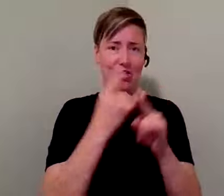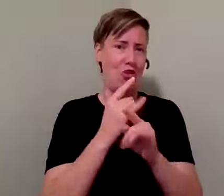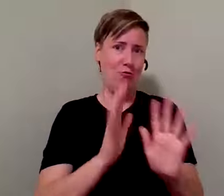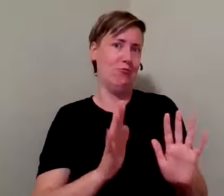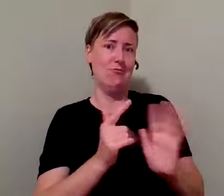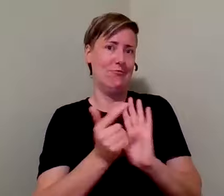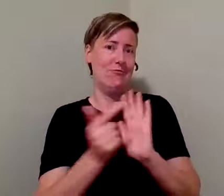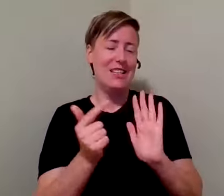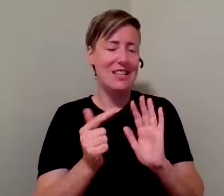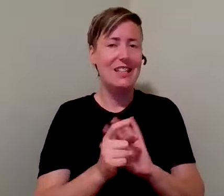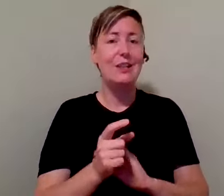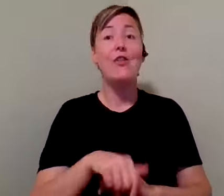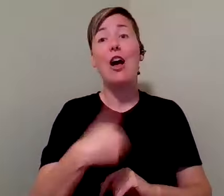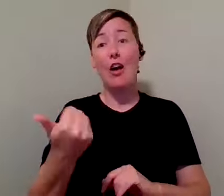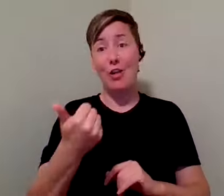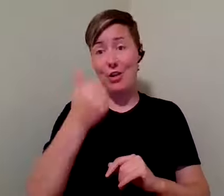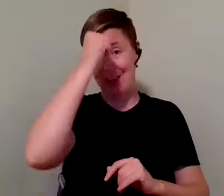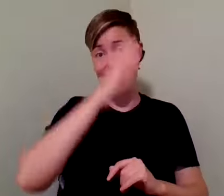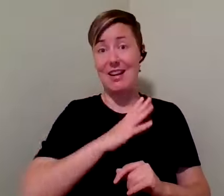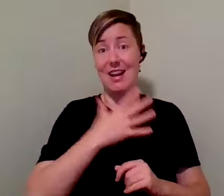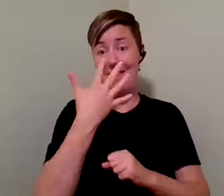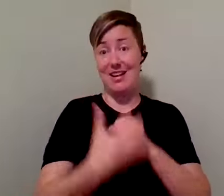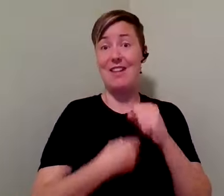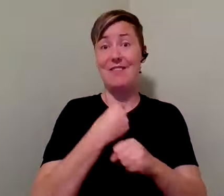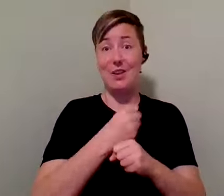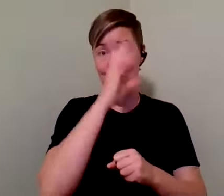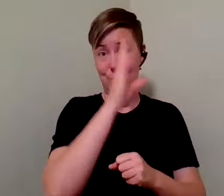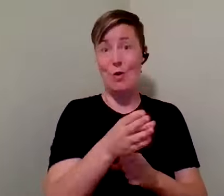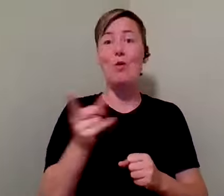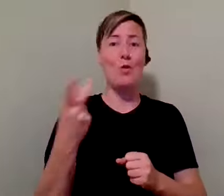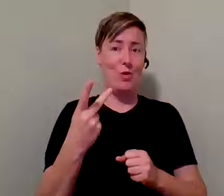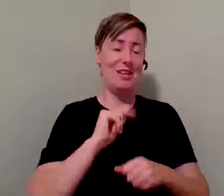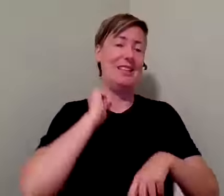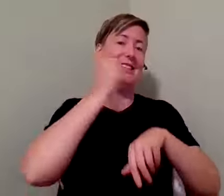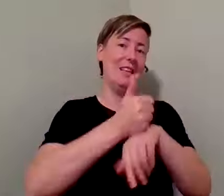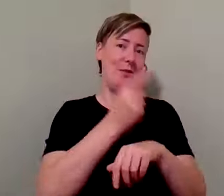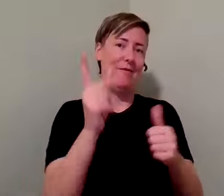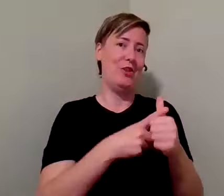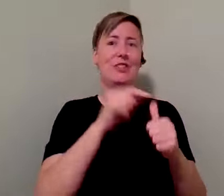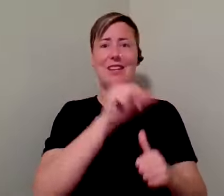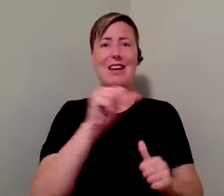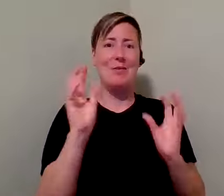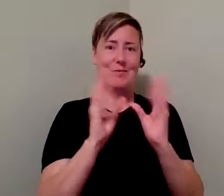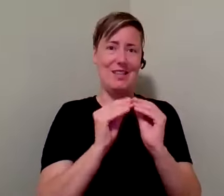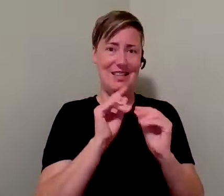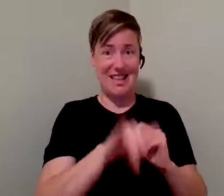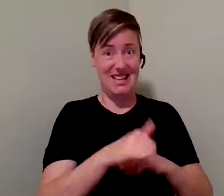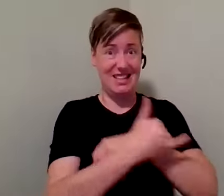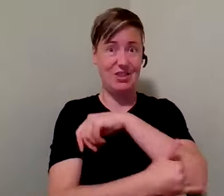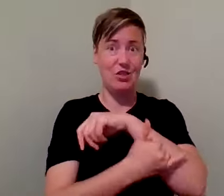The 2 of us started the first AA meeting in that country. What a blessing. We used to drive the US embassy crazy because we'd call them